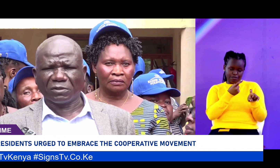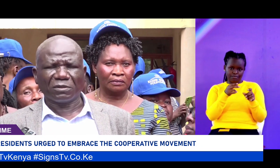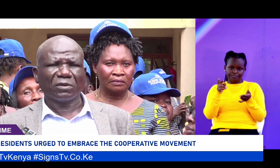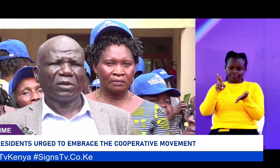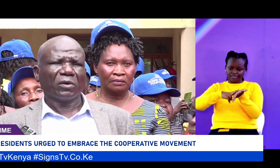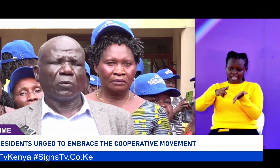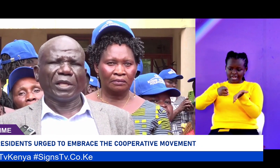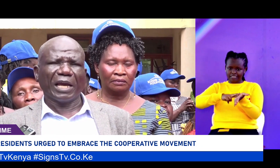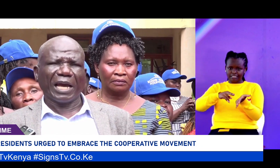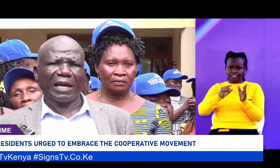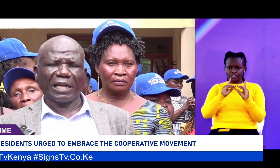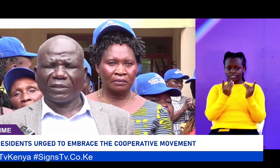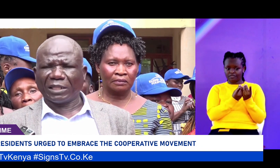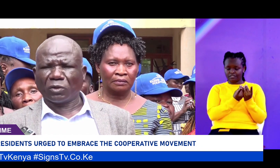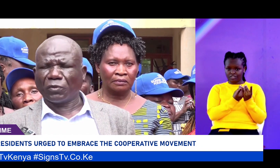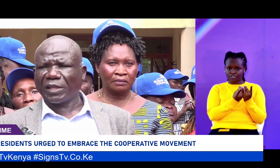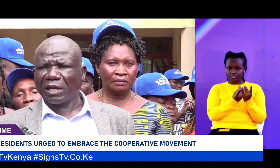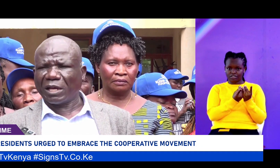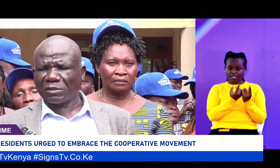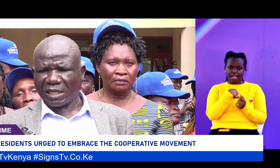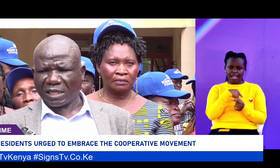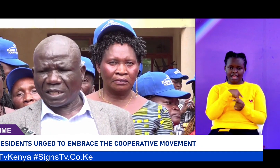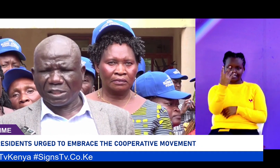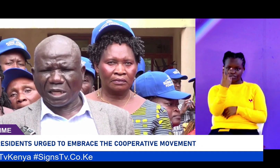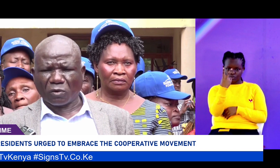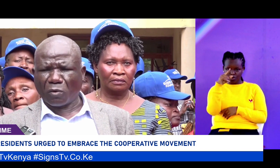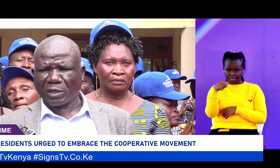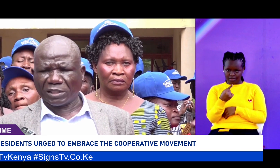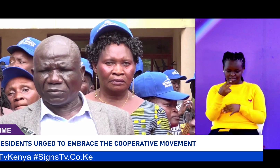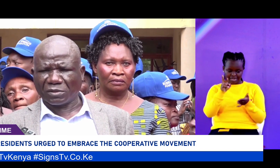division, we are at 32,000 registered cooperatives.